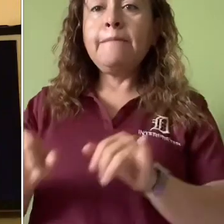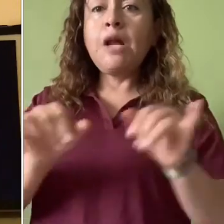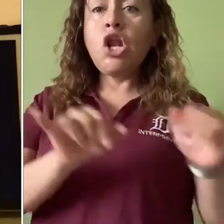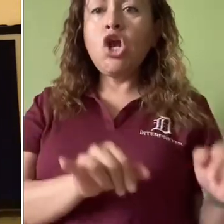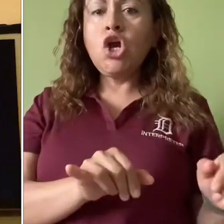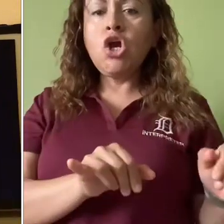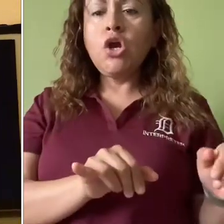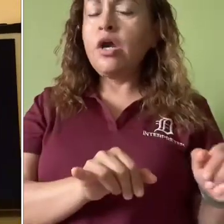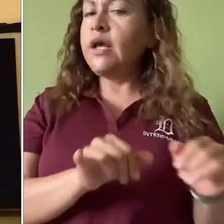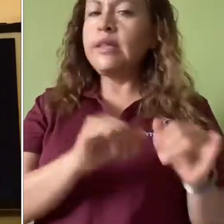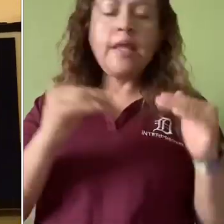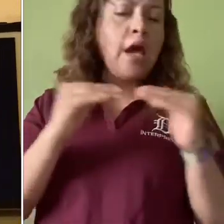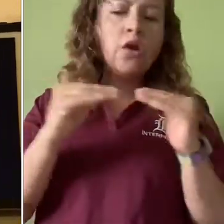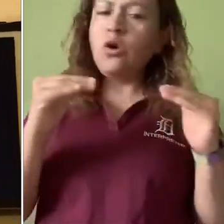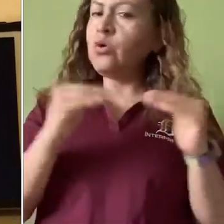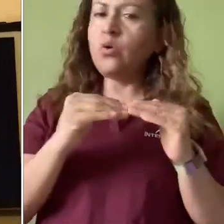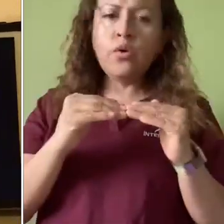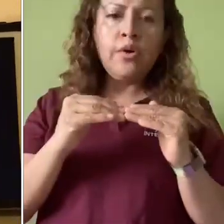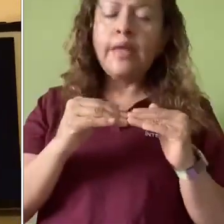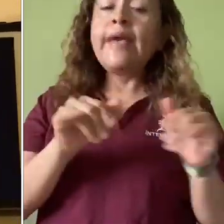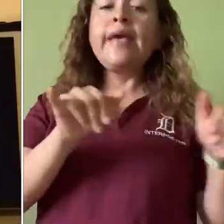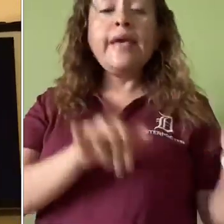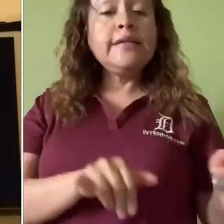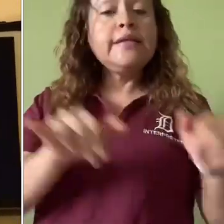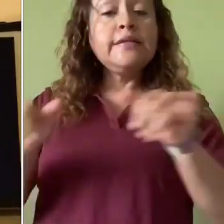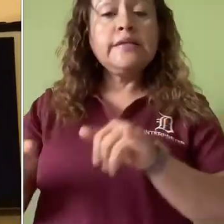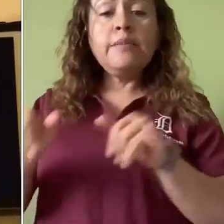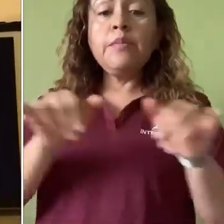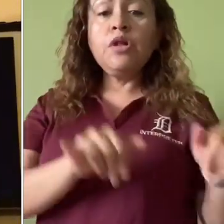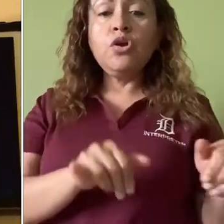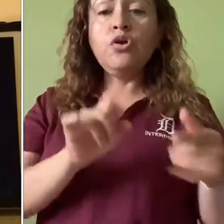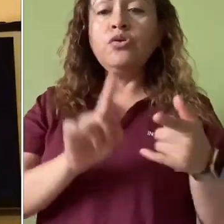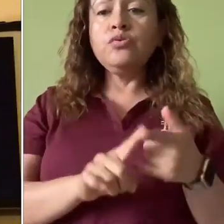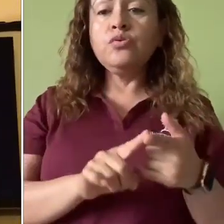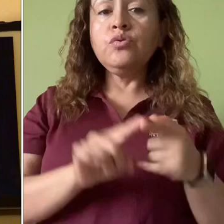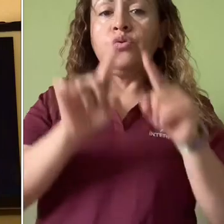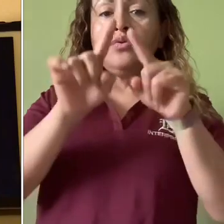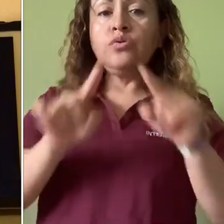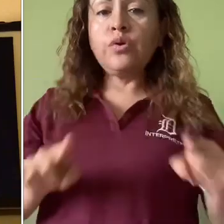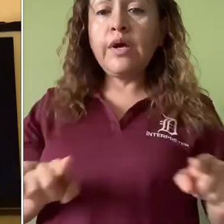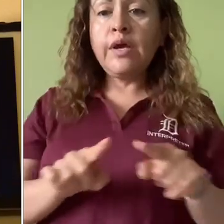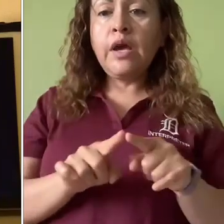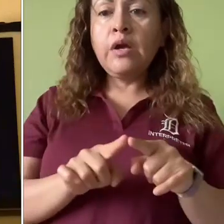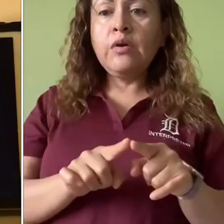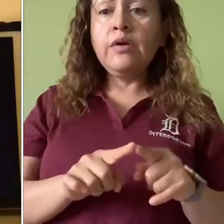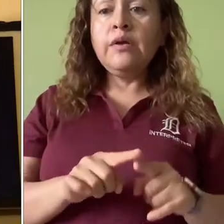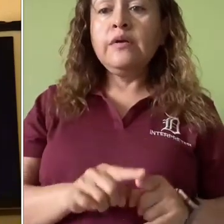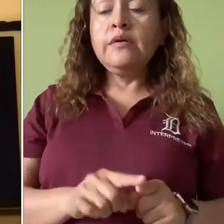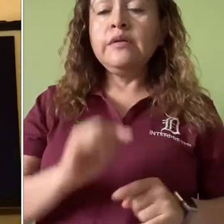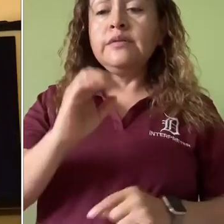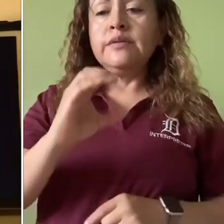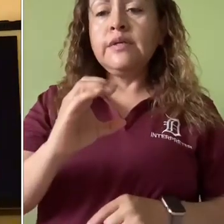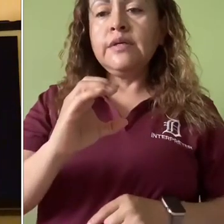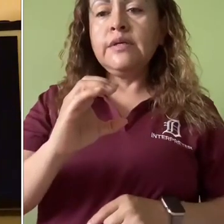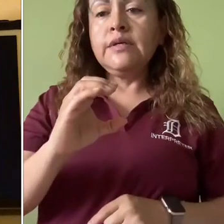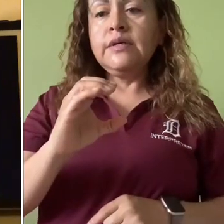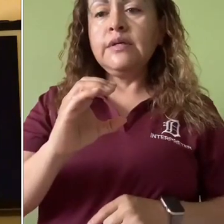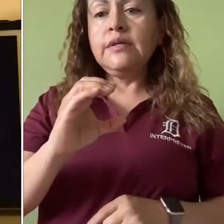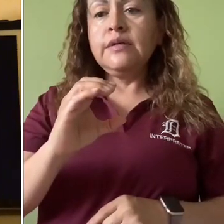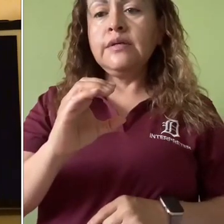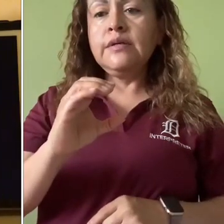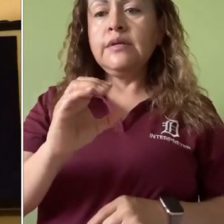CBD is similar, not congruent. It is similar to triangle